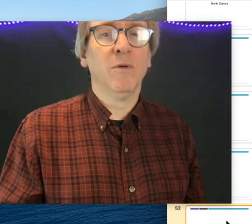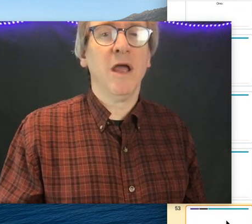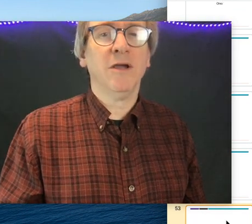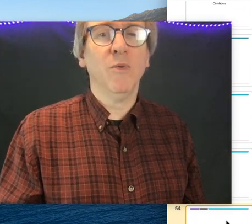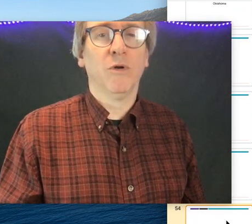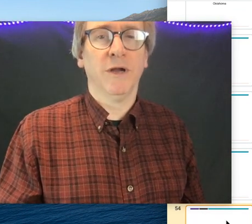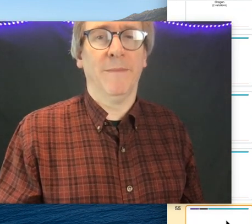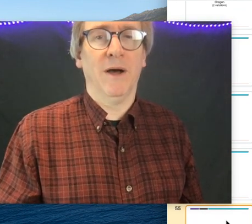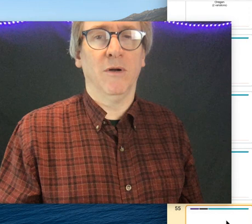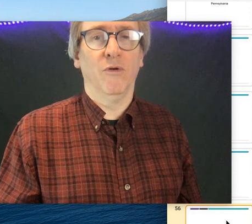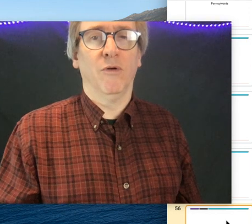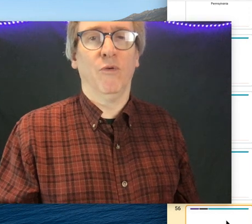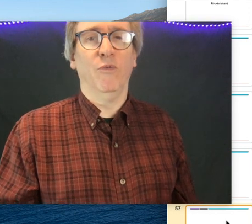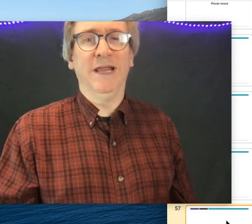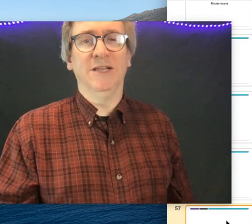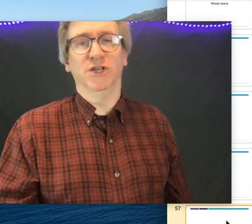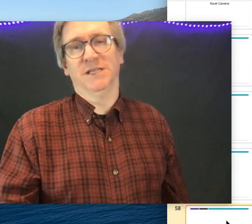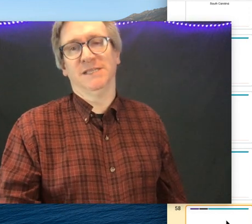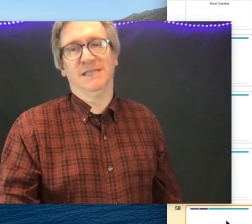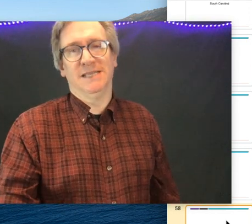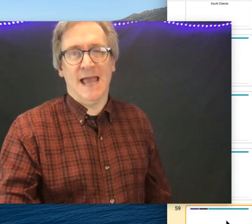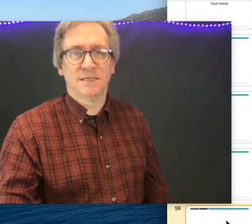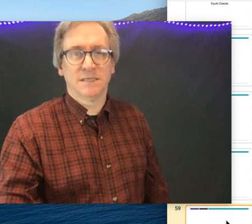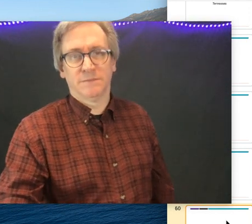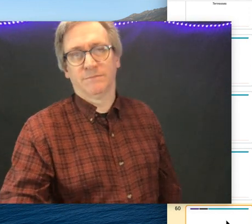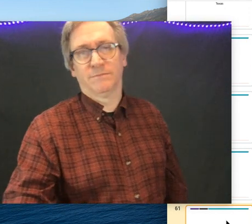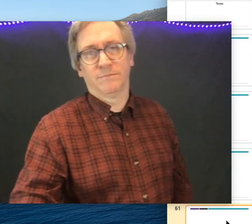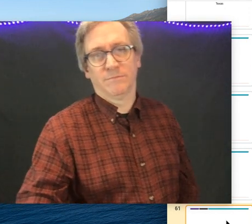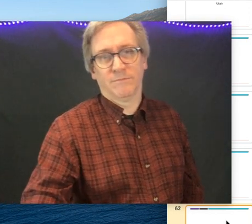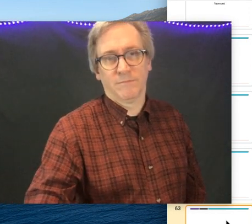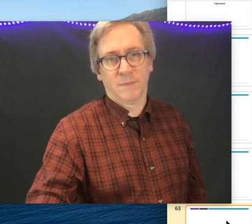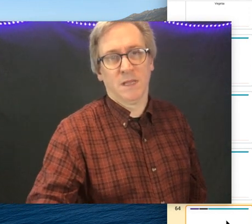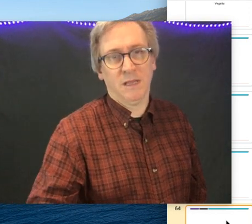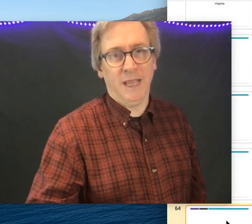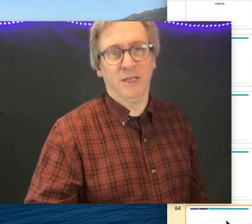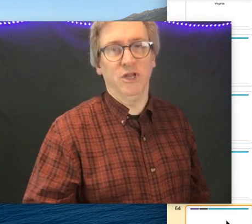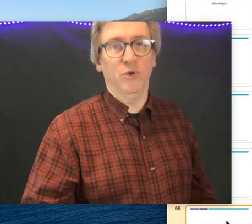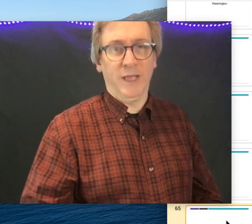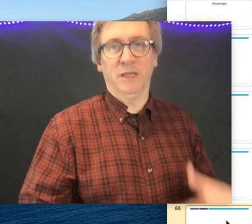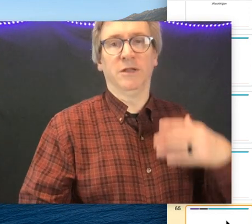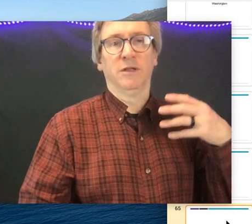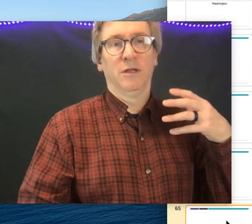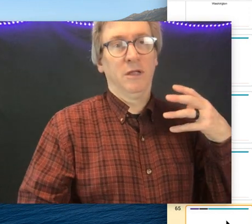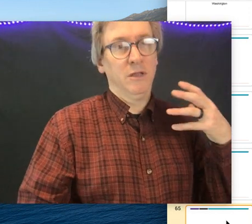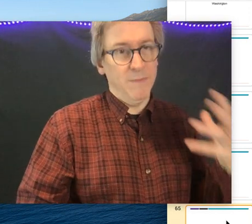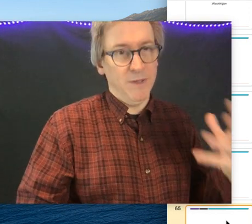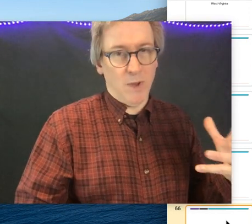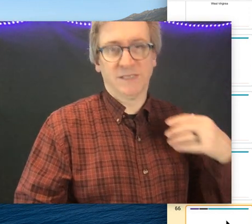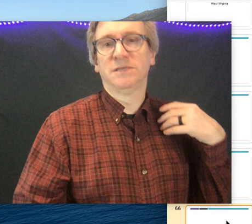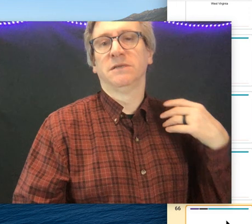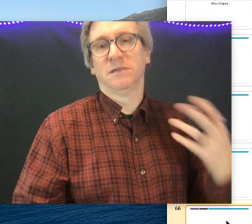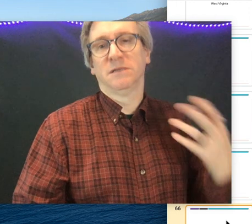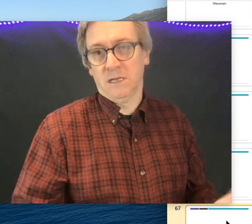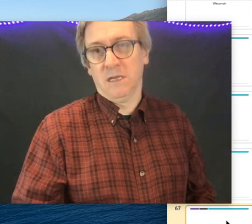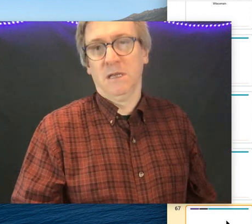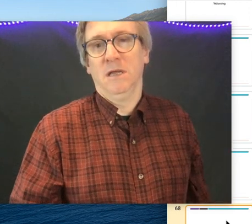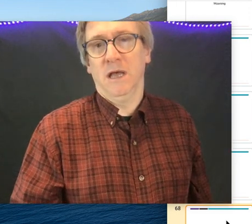Now, we're not going to worry about regions yet, like New England,